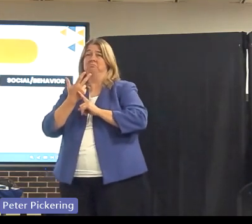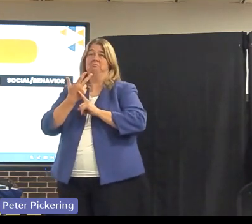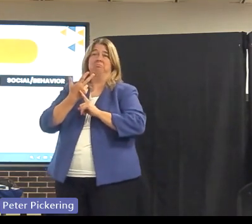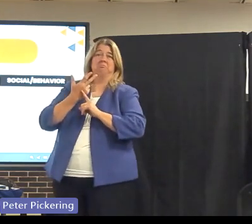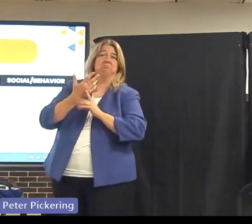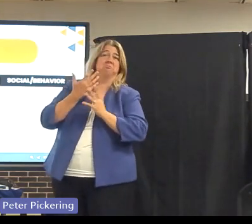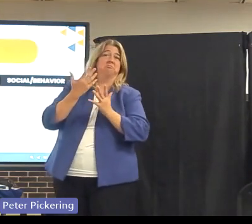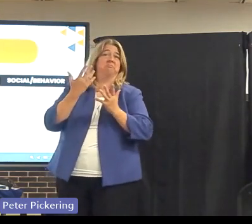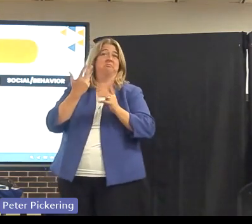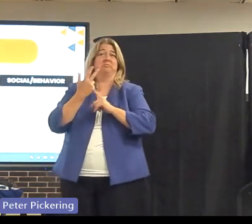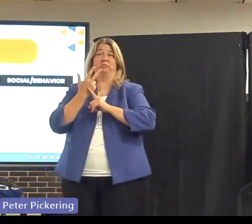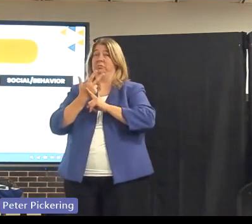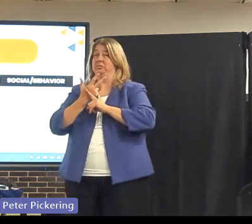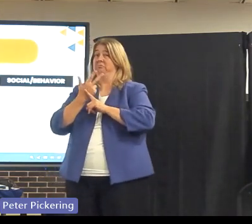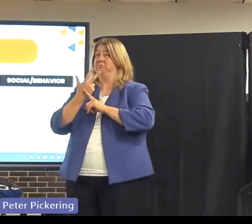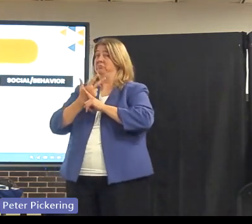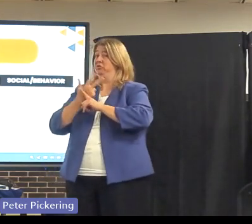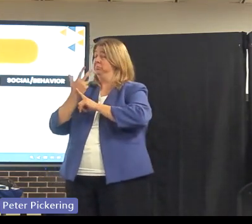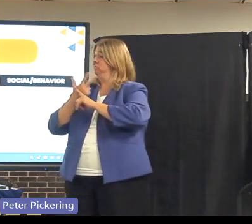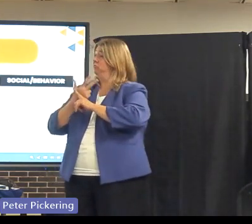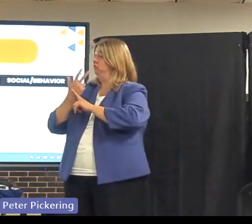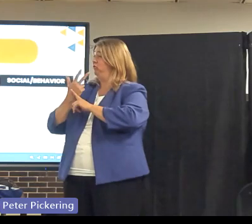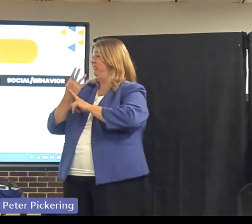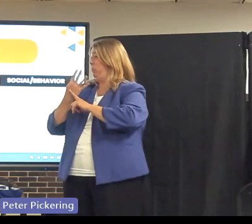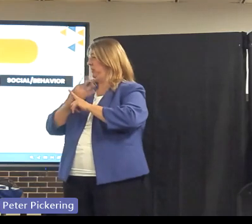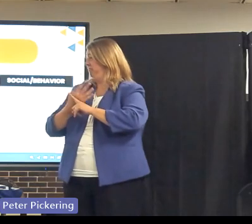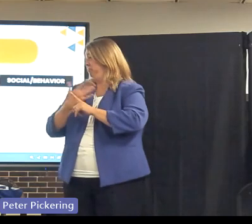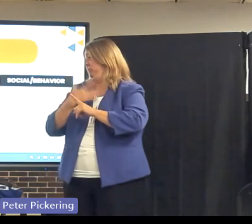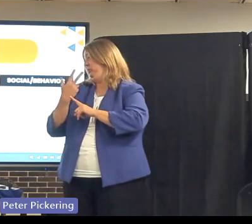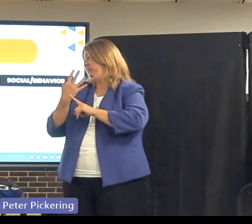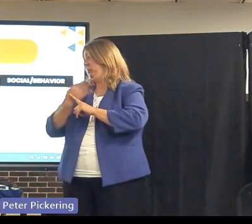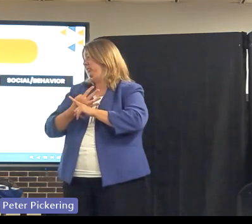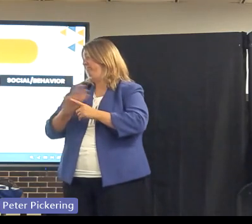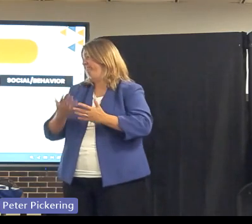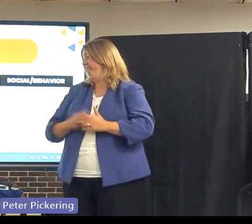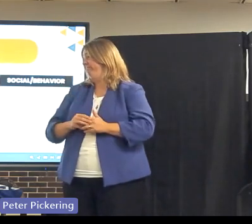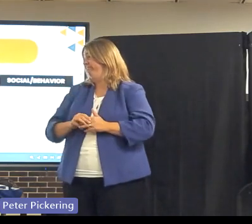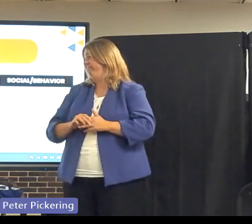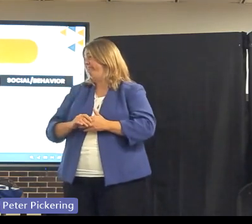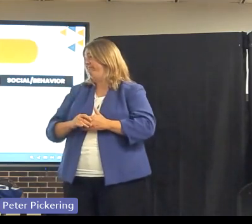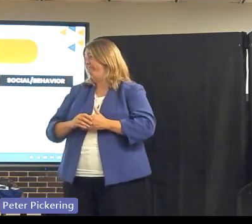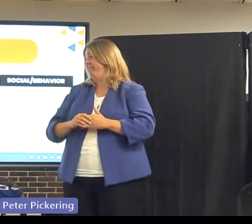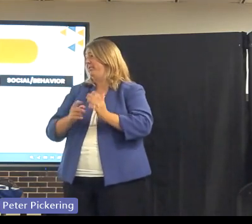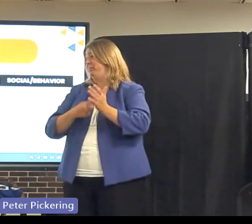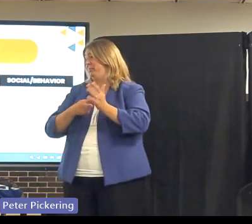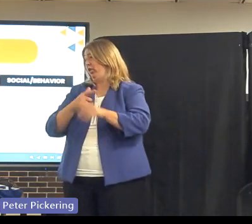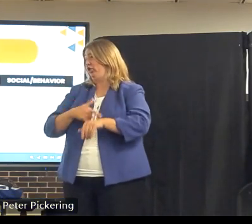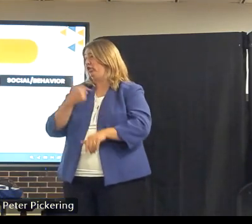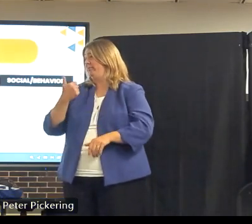revenue from us, it may not be worth their time. So it can go a 3-month, 4-month process easily,